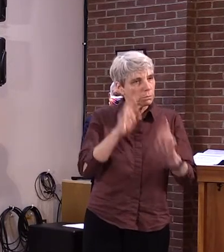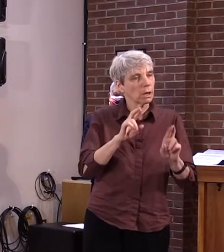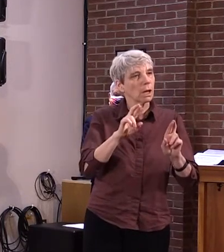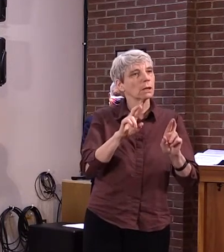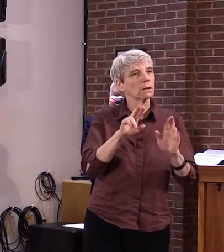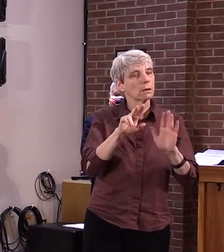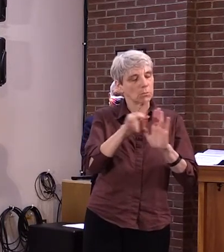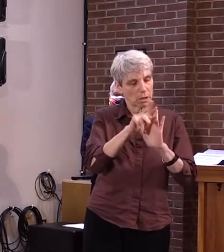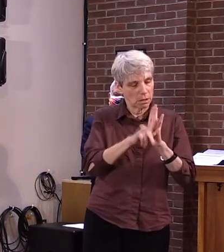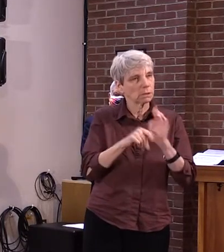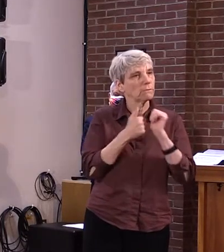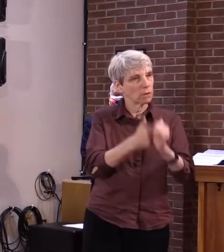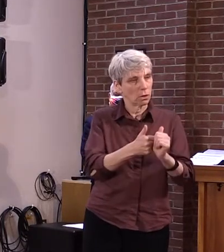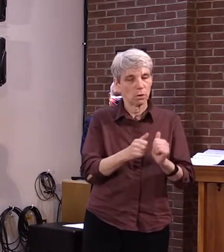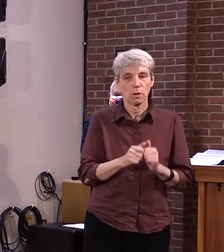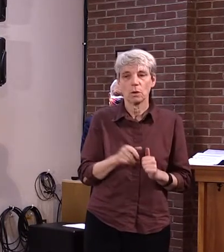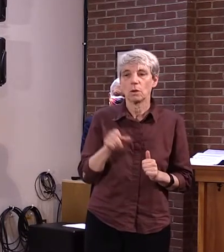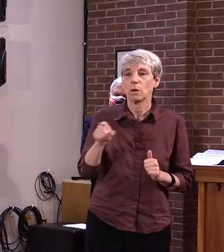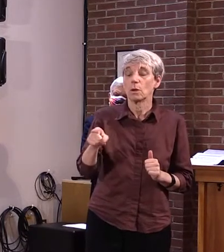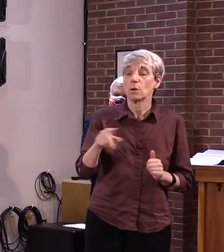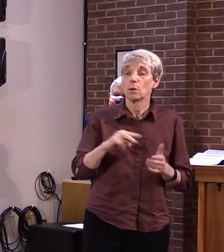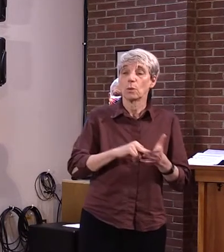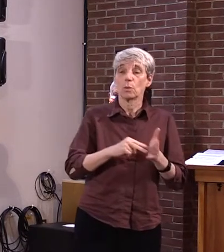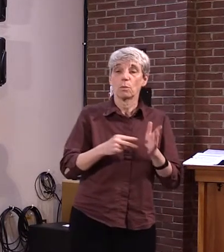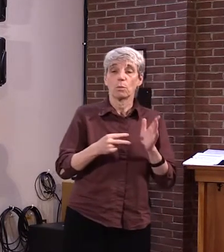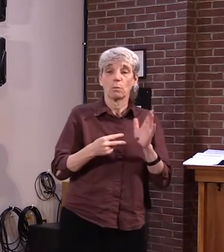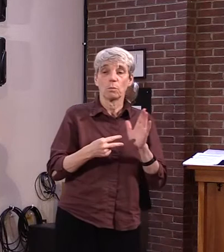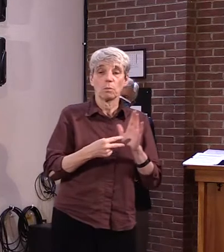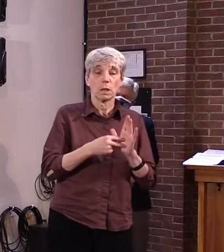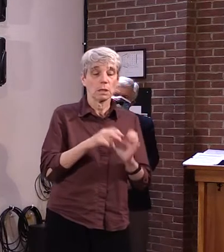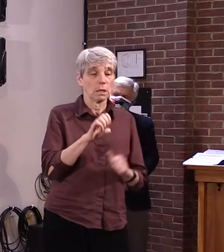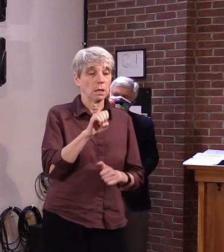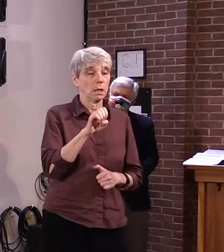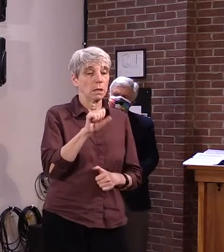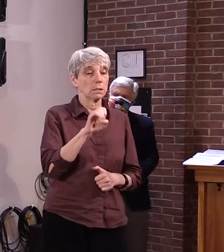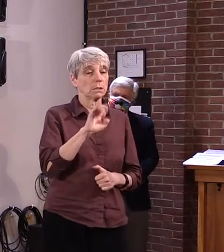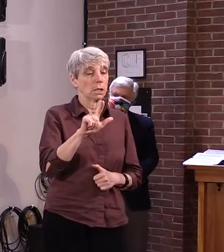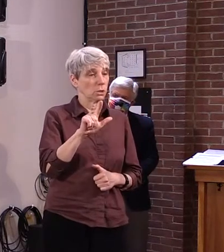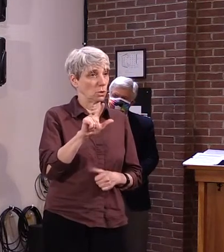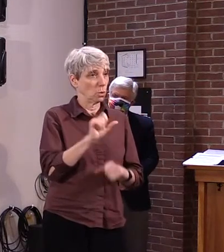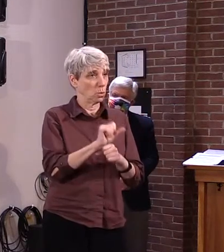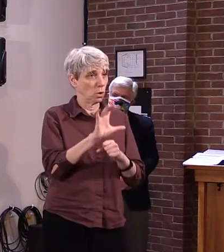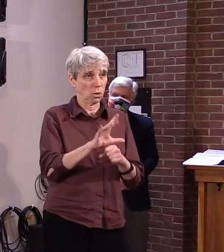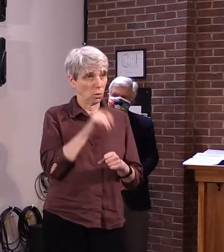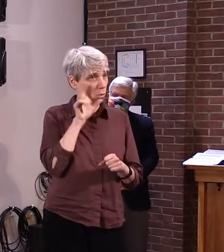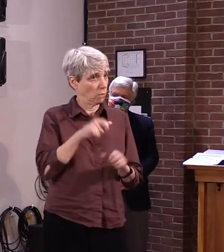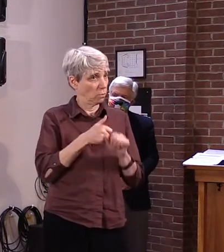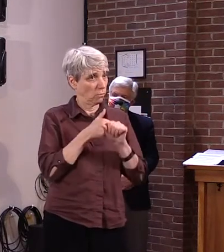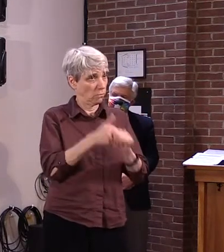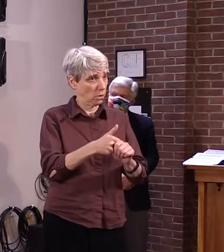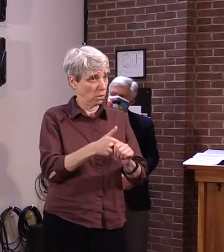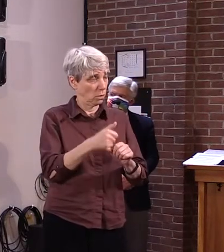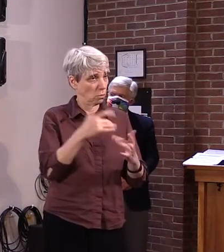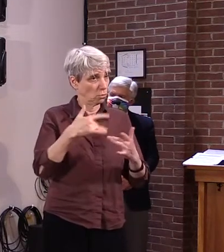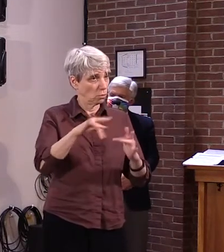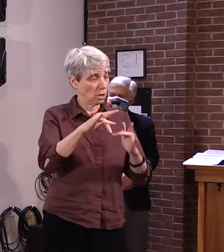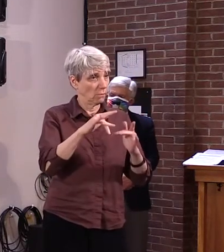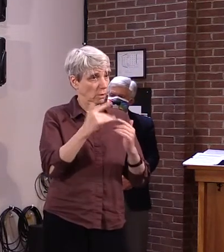So are essential employees exempt from the travel policy? I believe some are exempt,